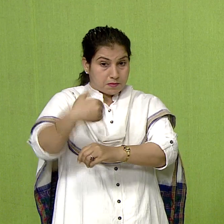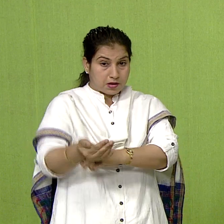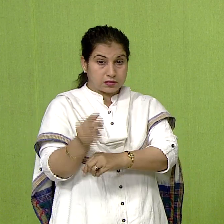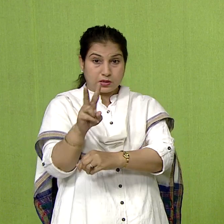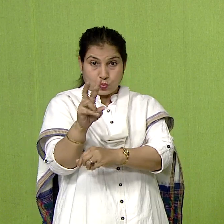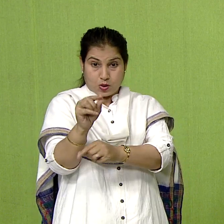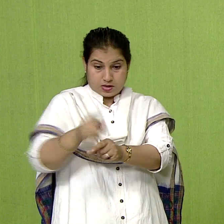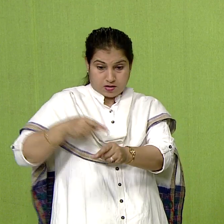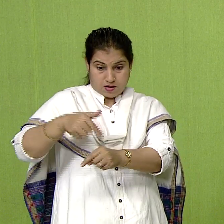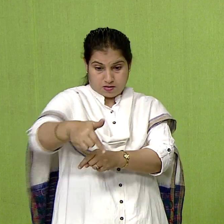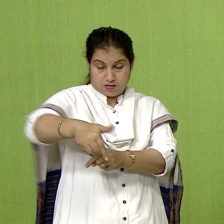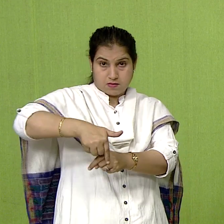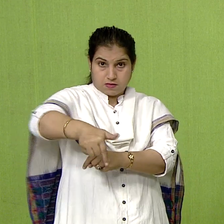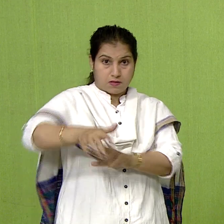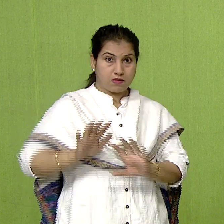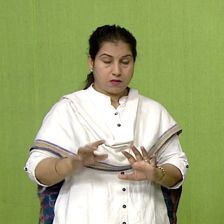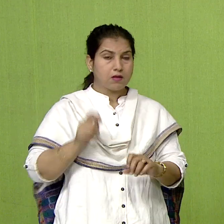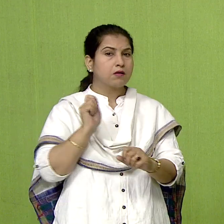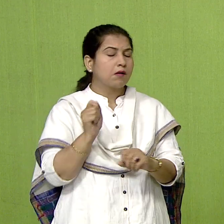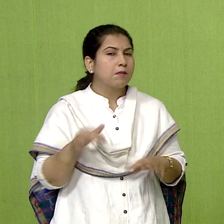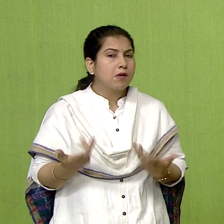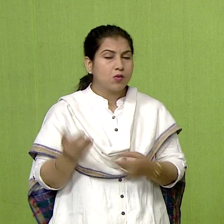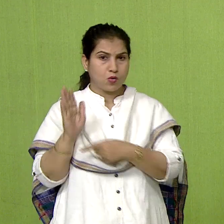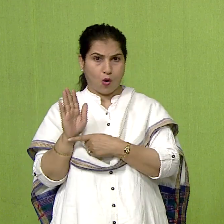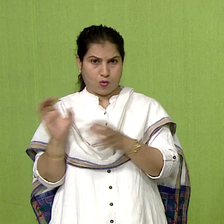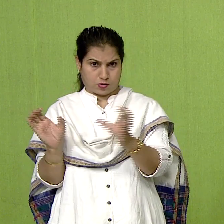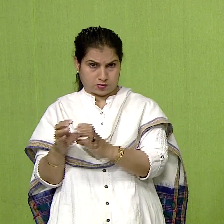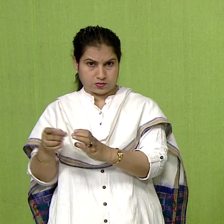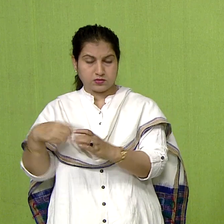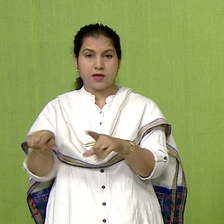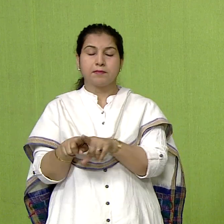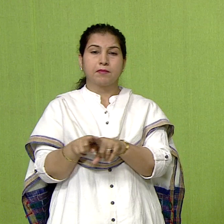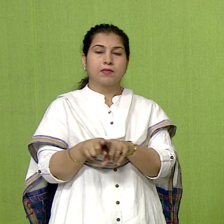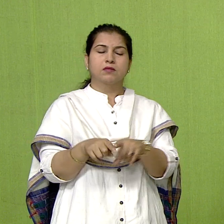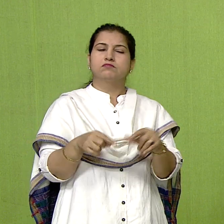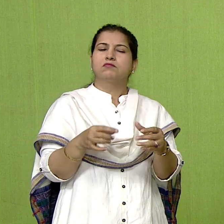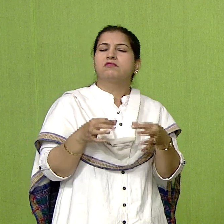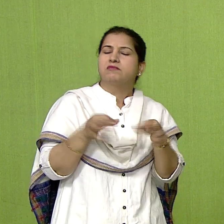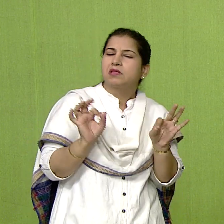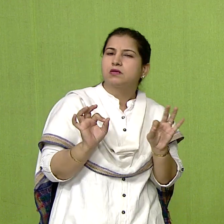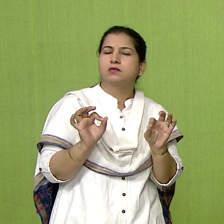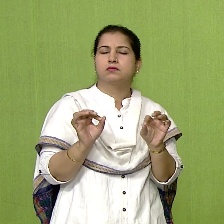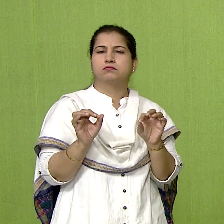its formation, the Congress made moderate or liberal